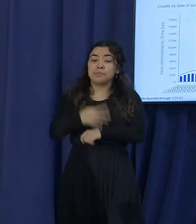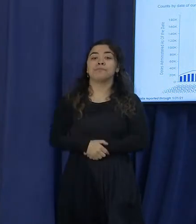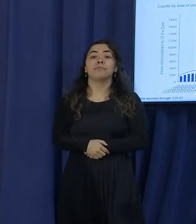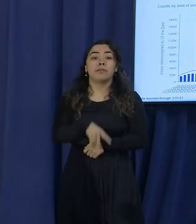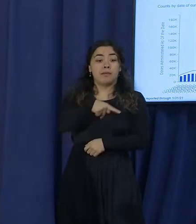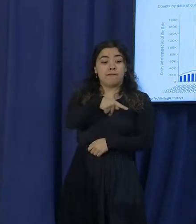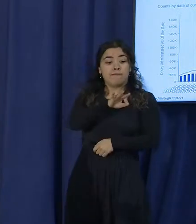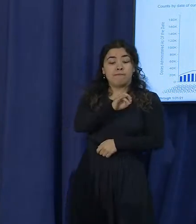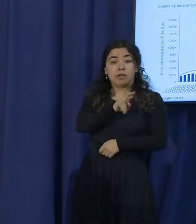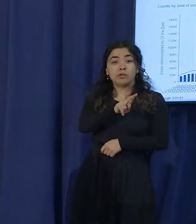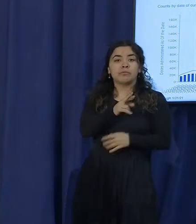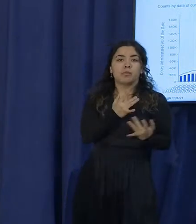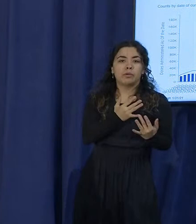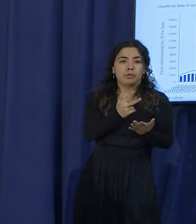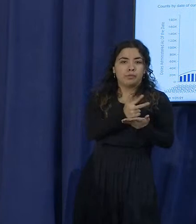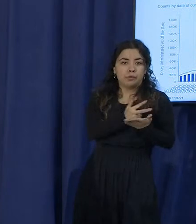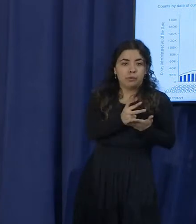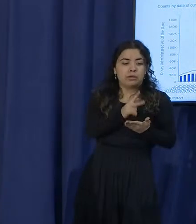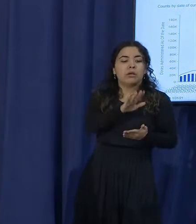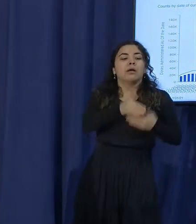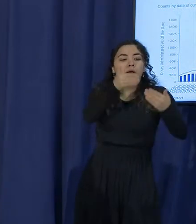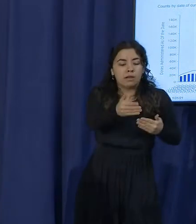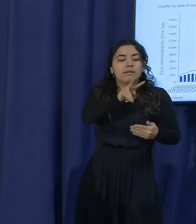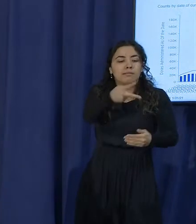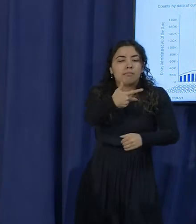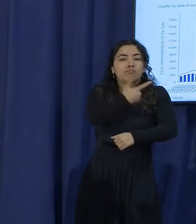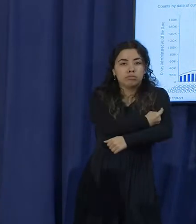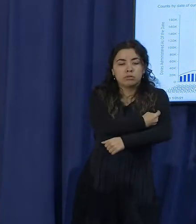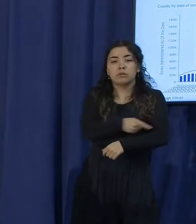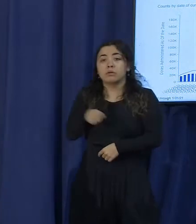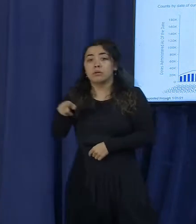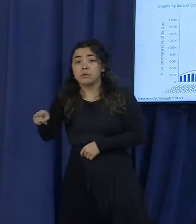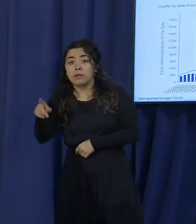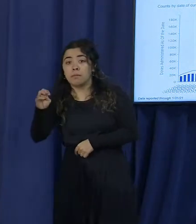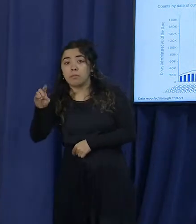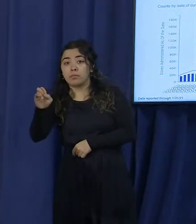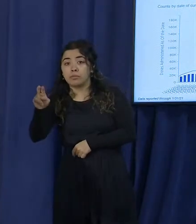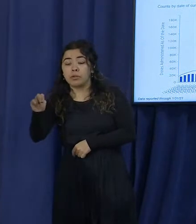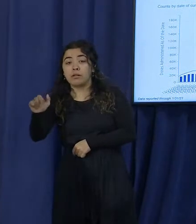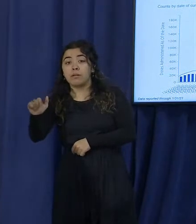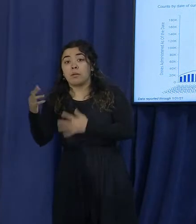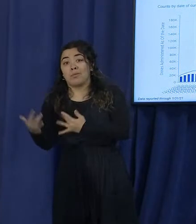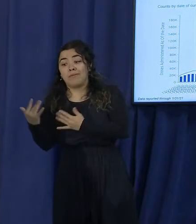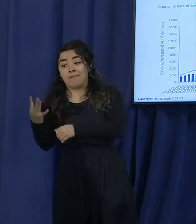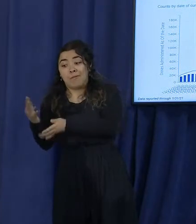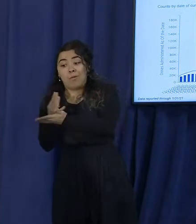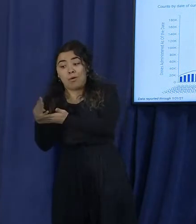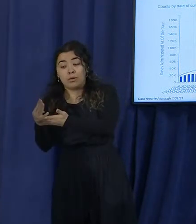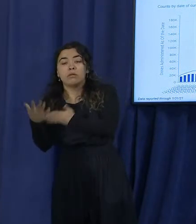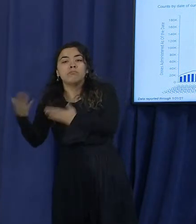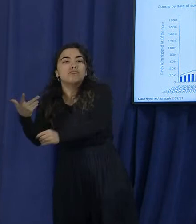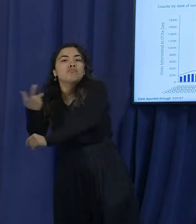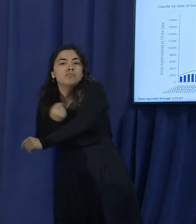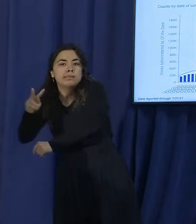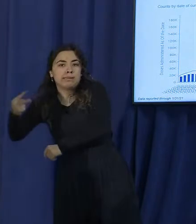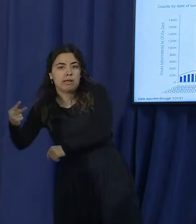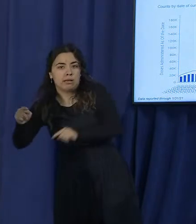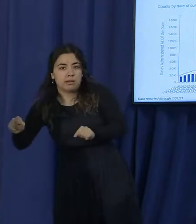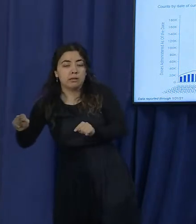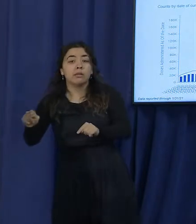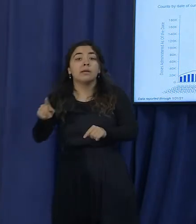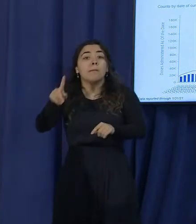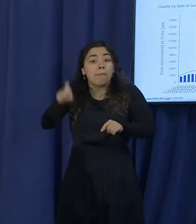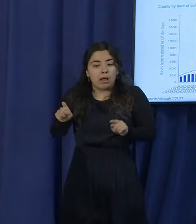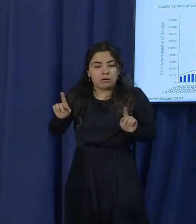later. The Moderna second dose comes 4 weeks later. We want you to get that second dose at the same location where you got the